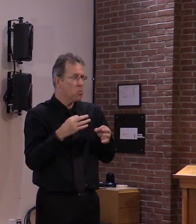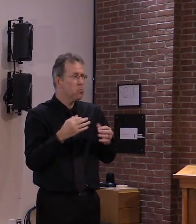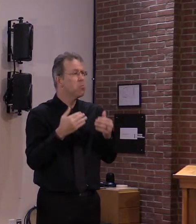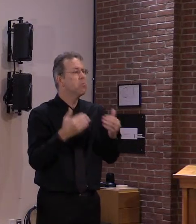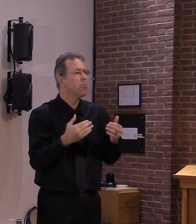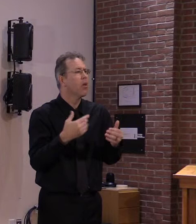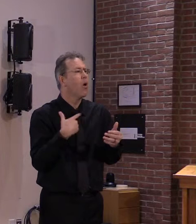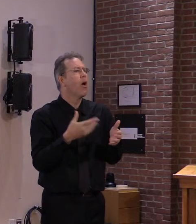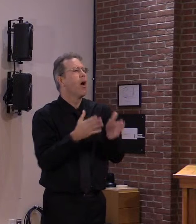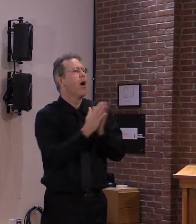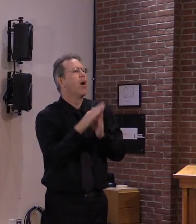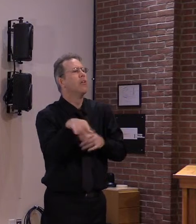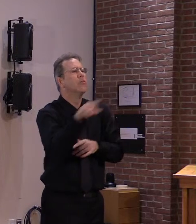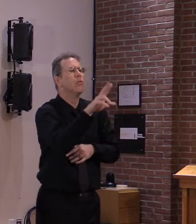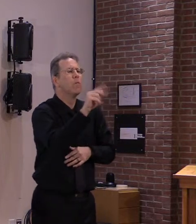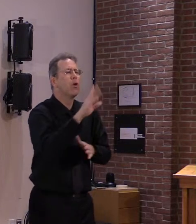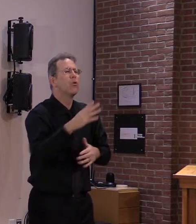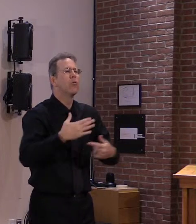I was wondering